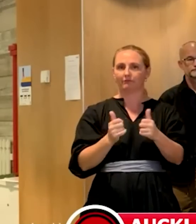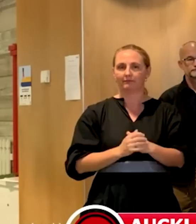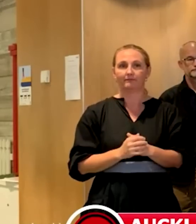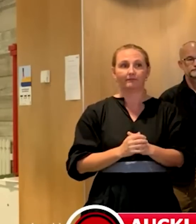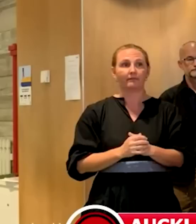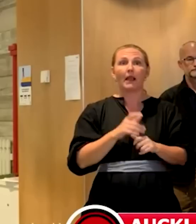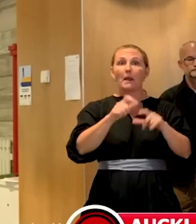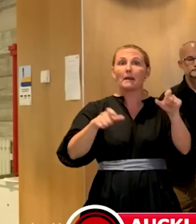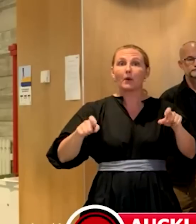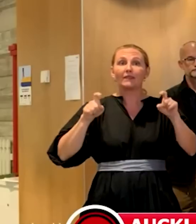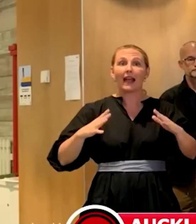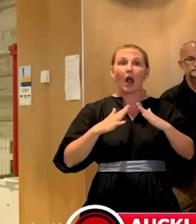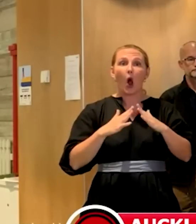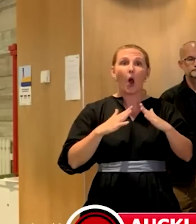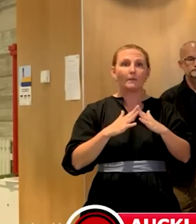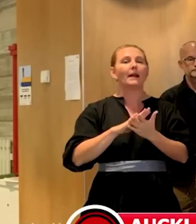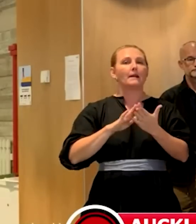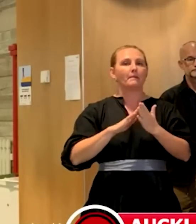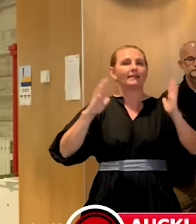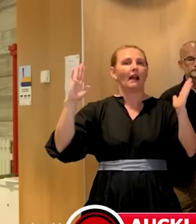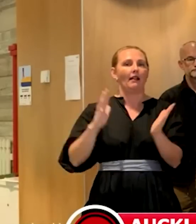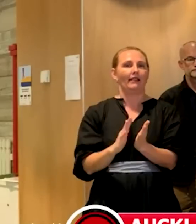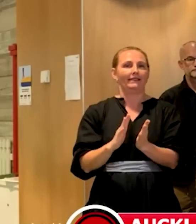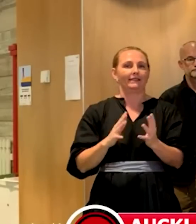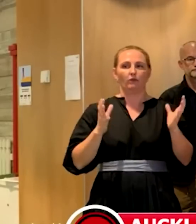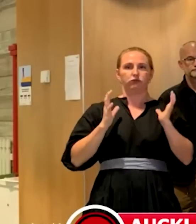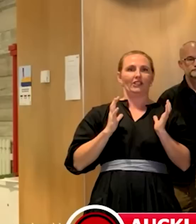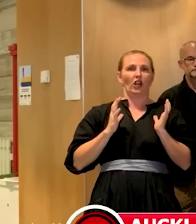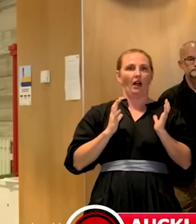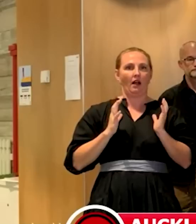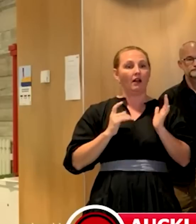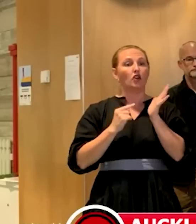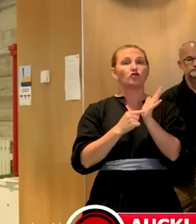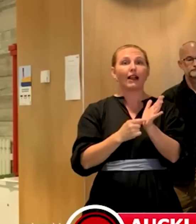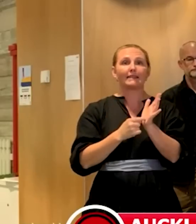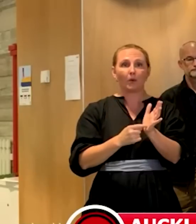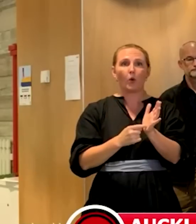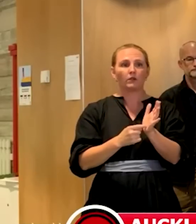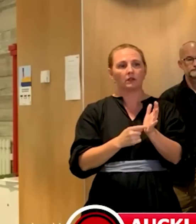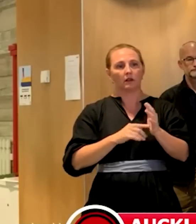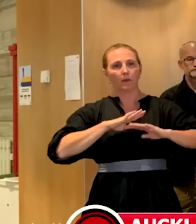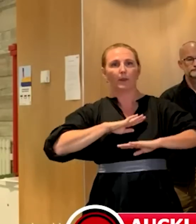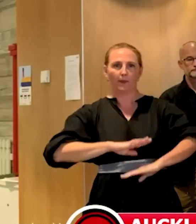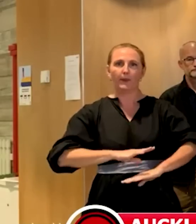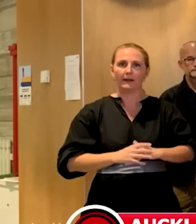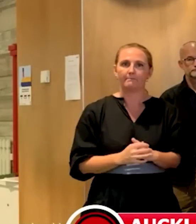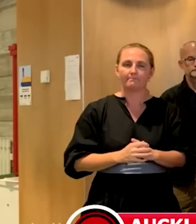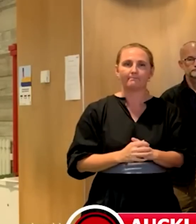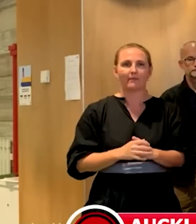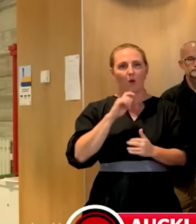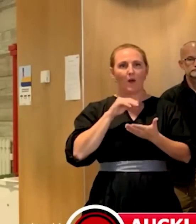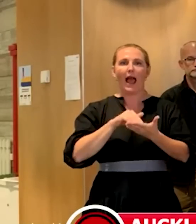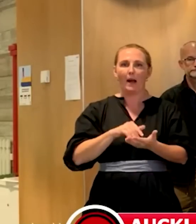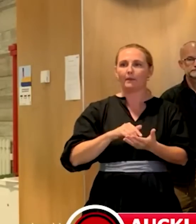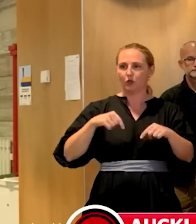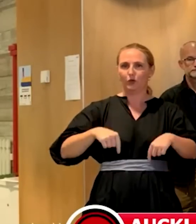people staying at home, that helps ease the pressure on our transport network, and it will help that later today. We also wanted to make sure